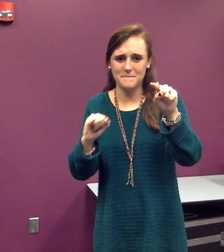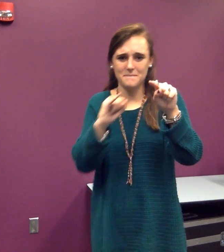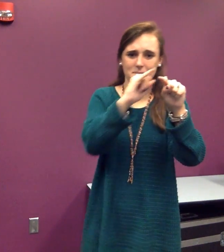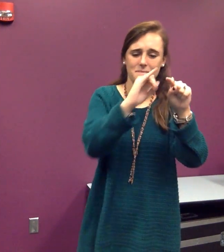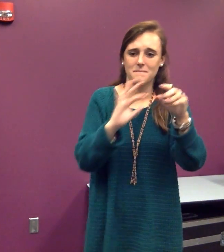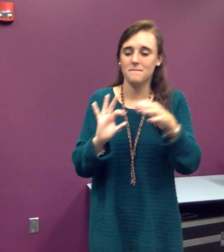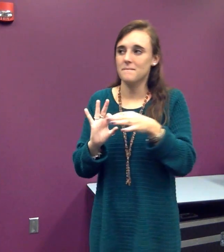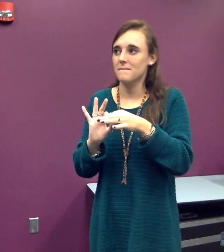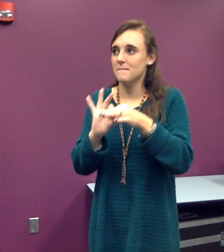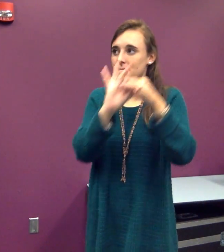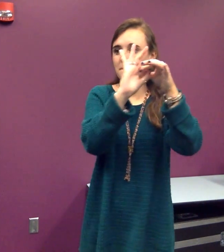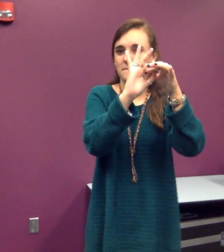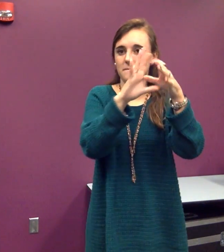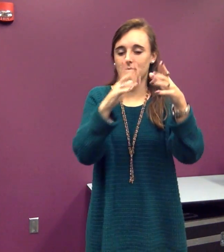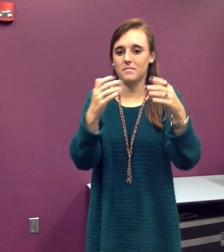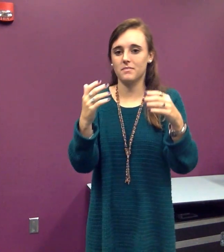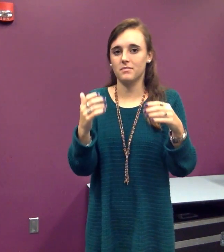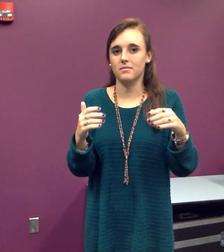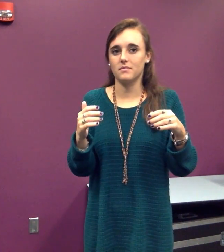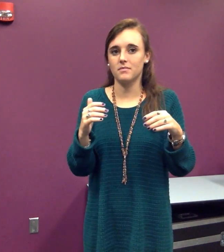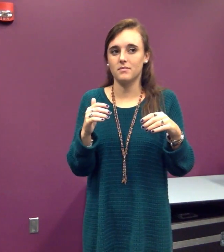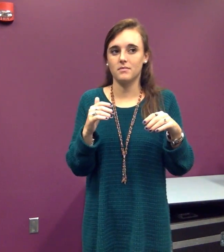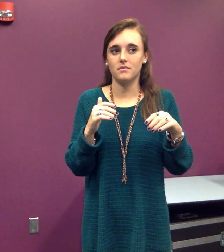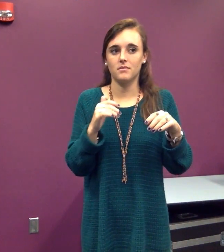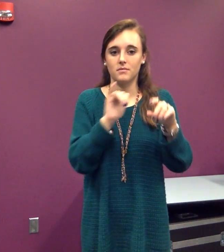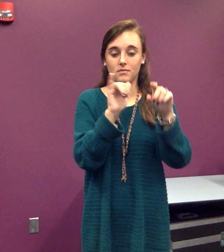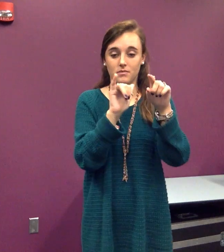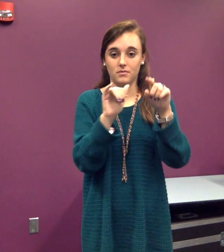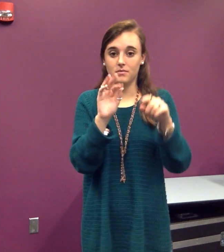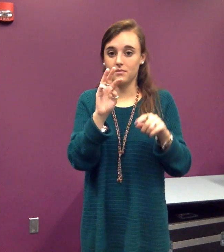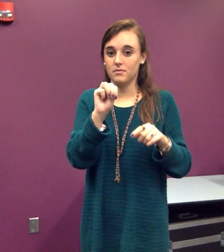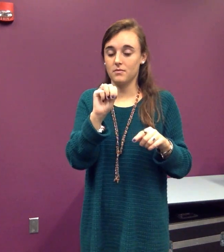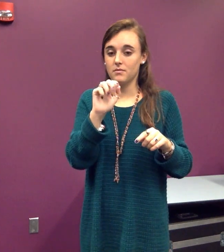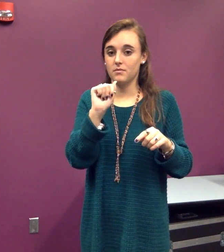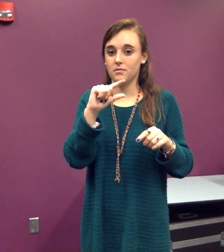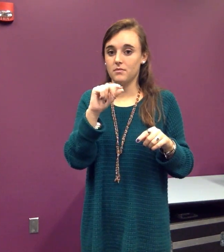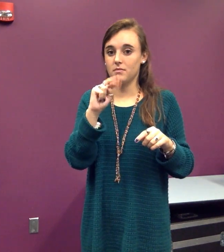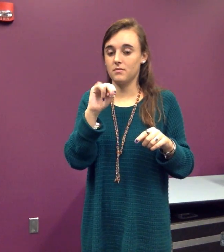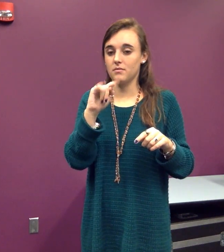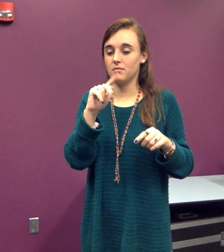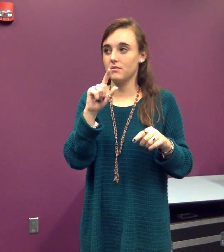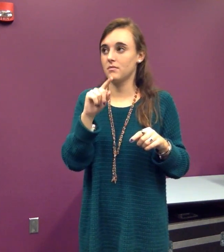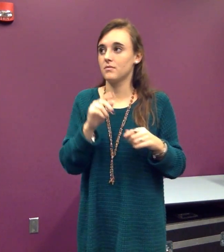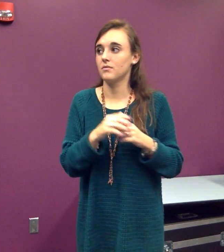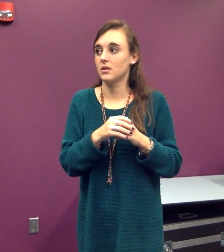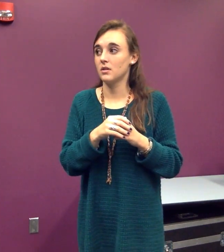The success of your project next week will depend on how well you draw to the vanishing point. Yes?